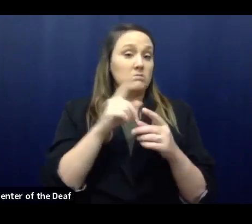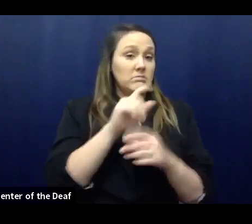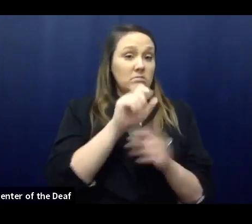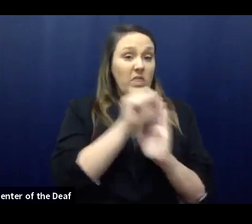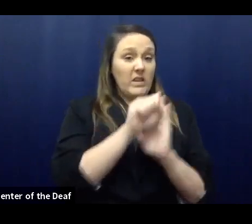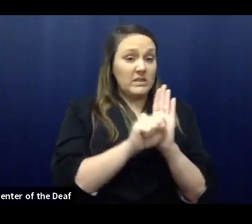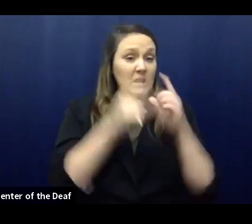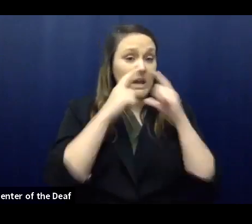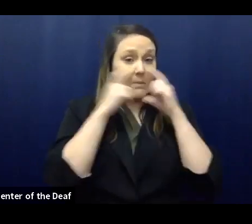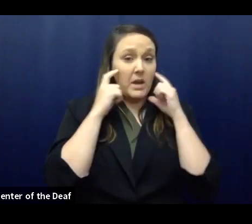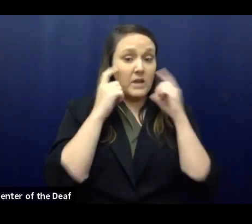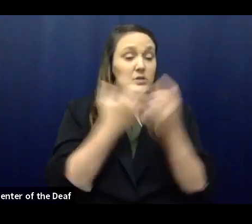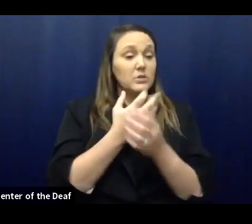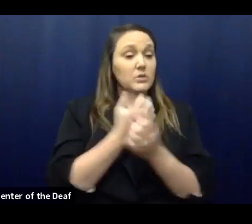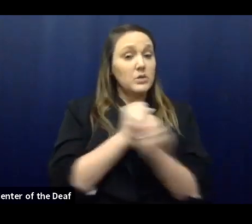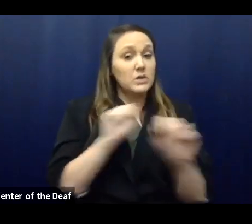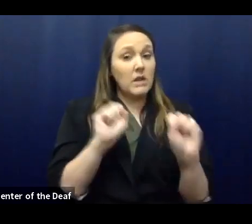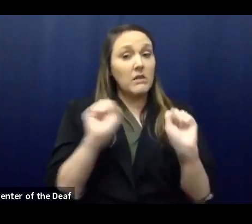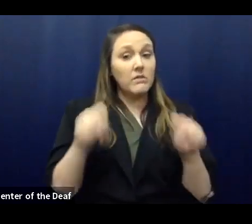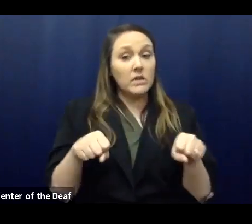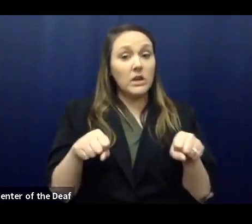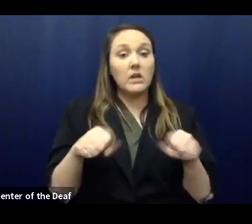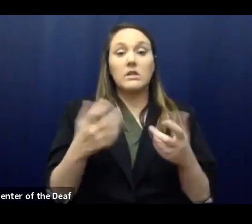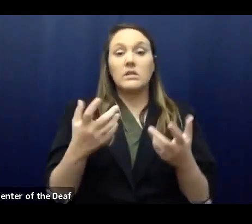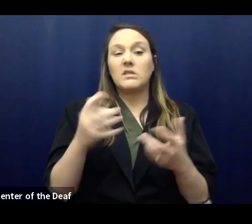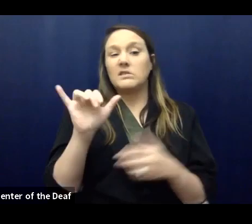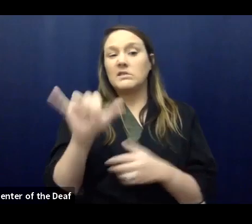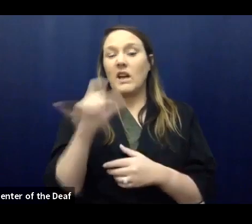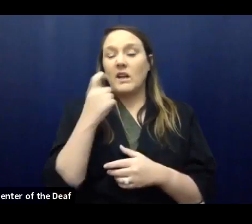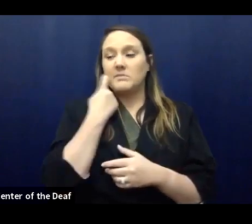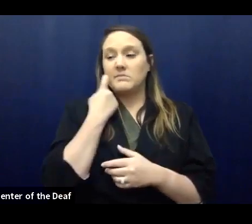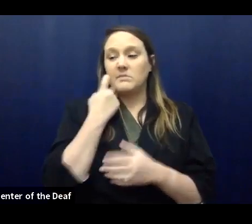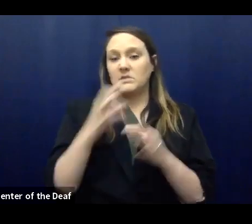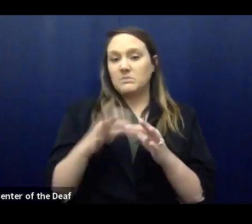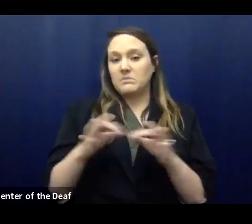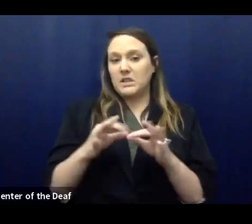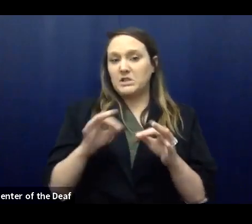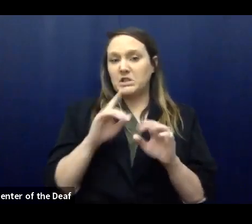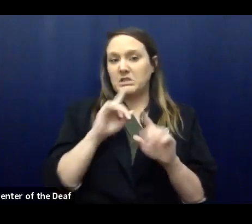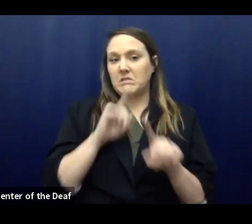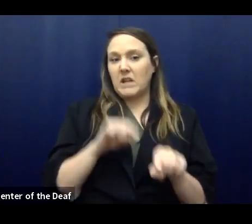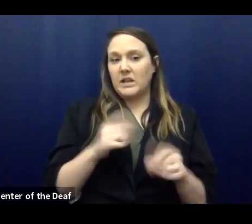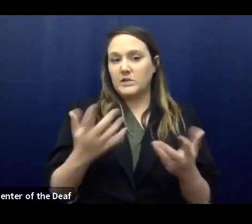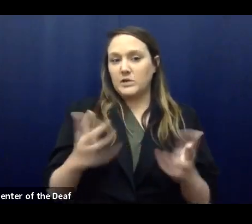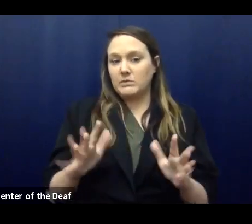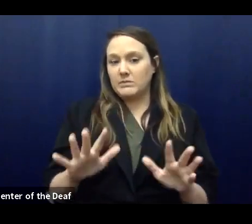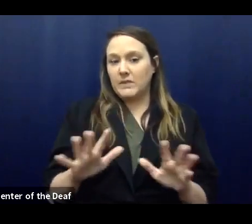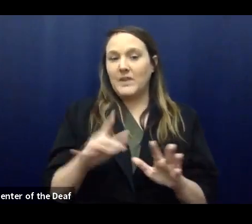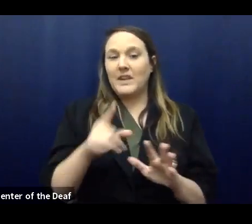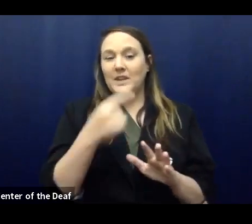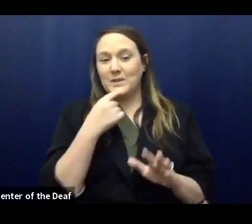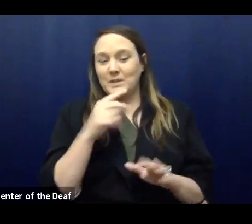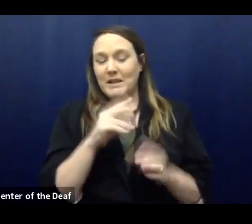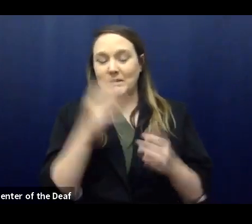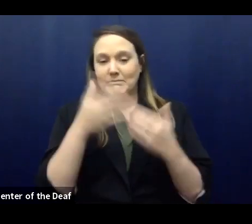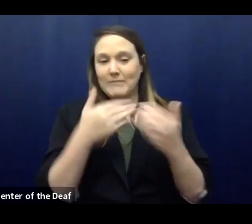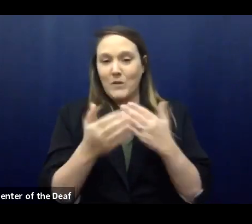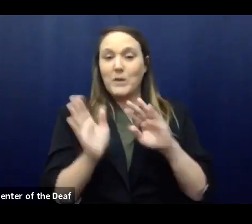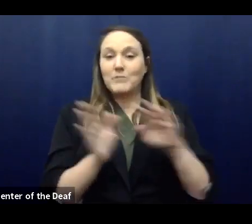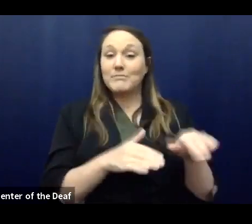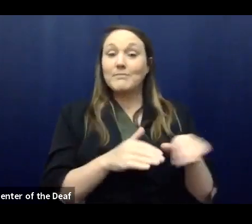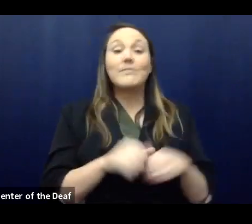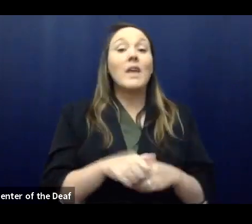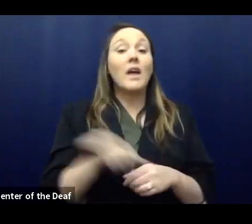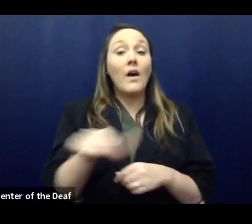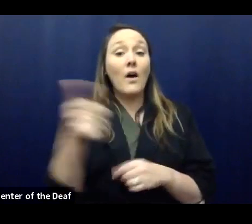I think that pretty much what she just said answered your question. I've just now seen your never mind. But any other media questions, if you'll